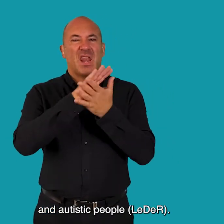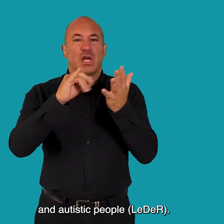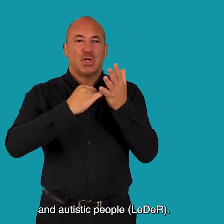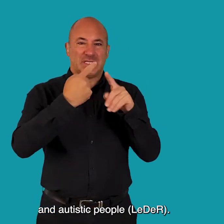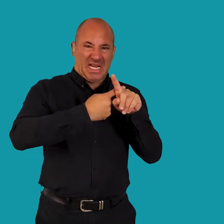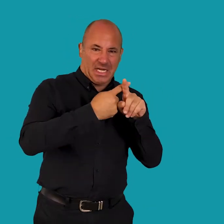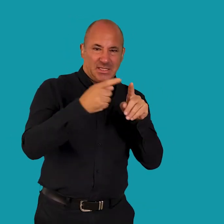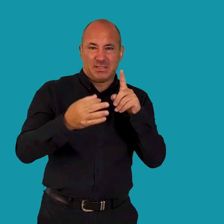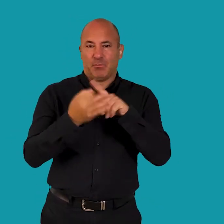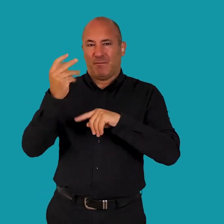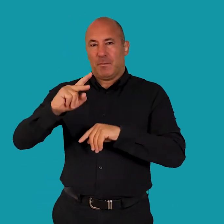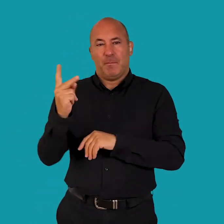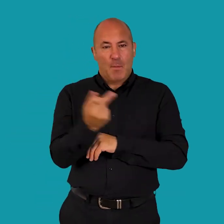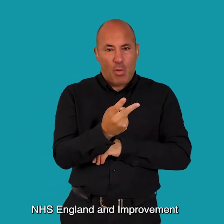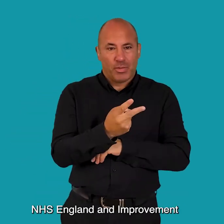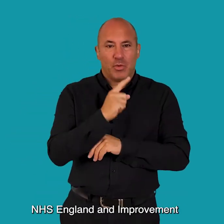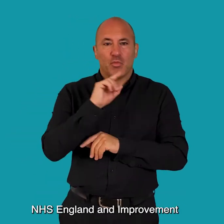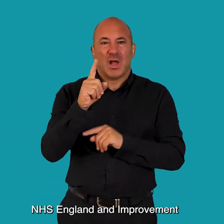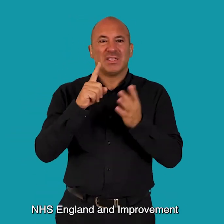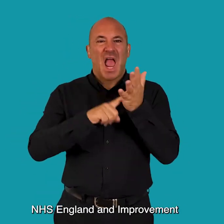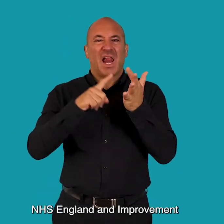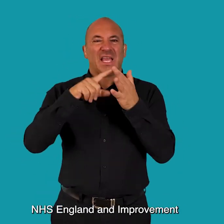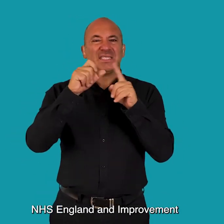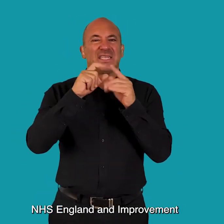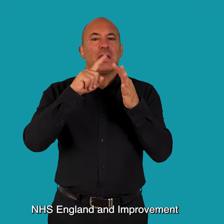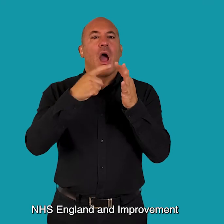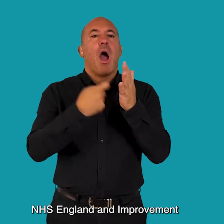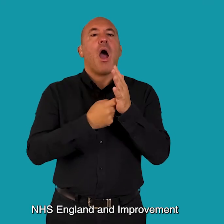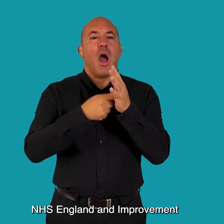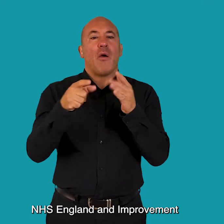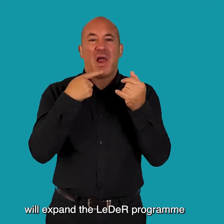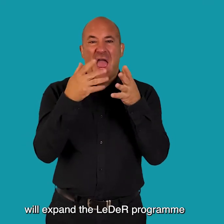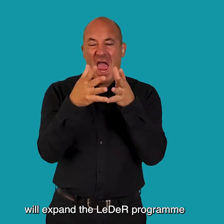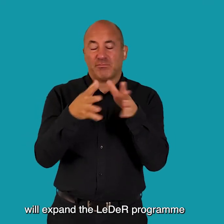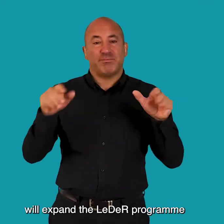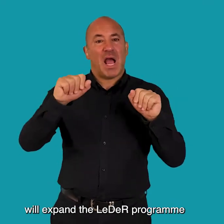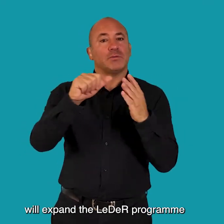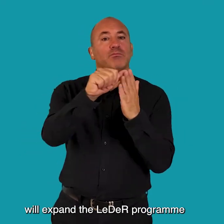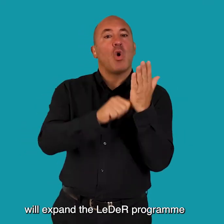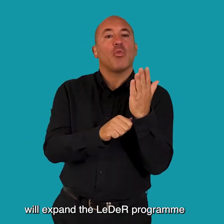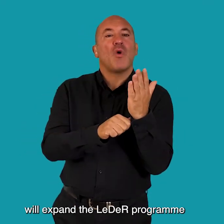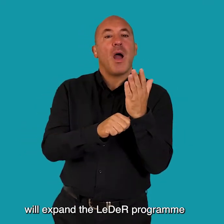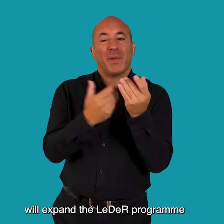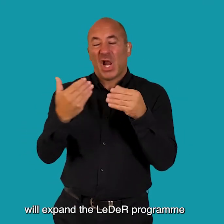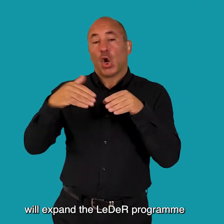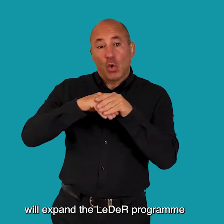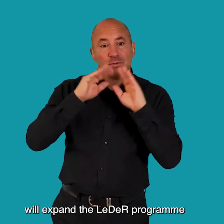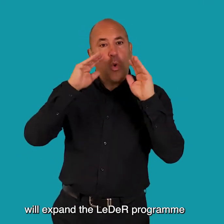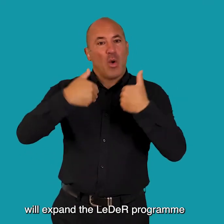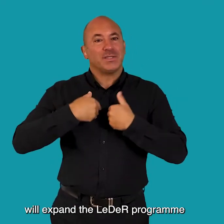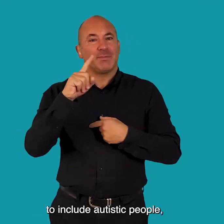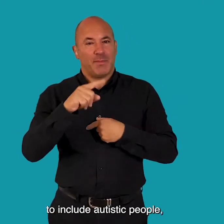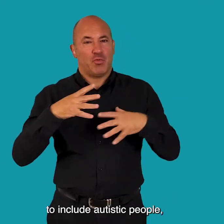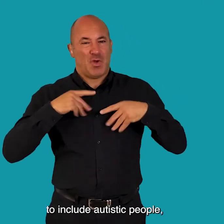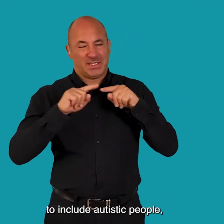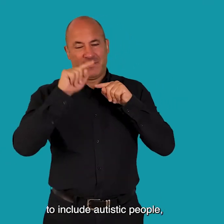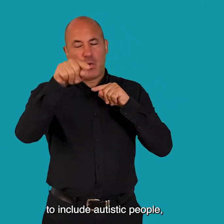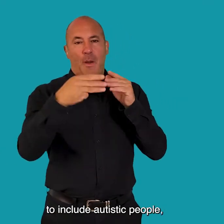LEDER. NHS England and Improvement will expand the LEDER programme to include autistic